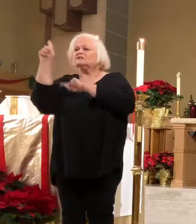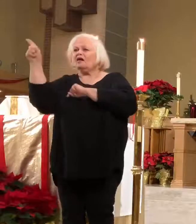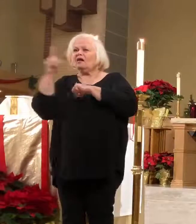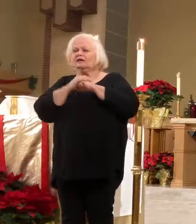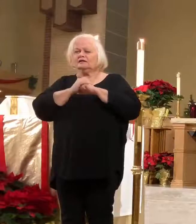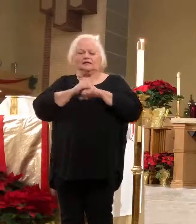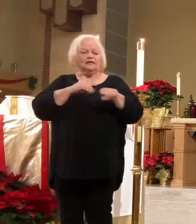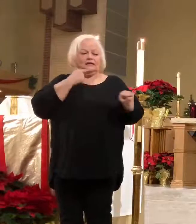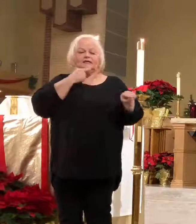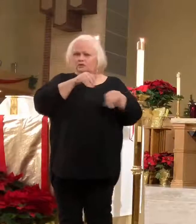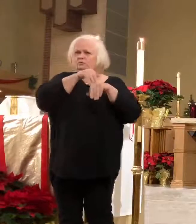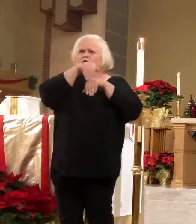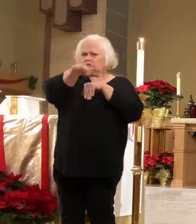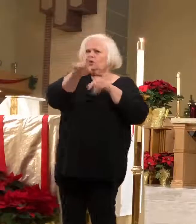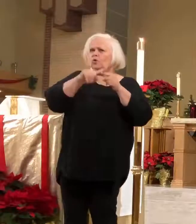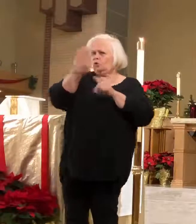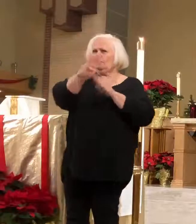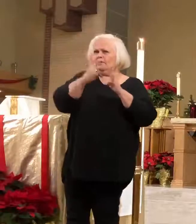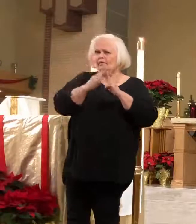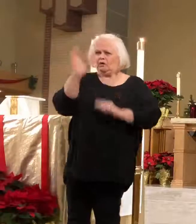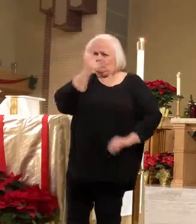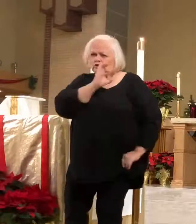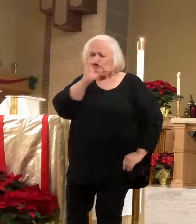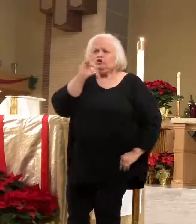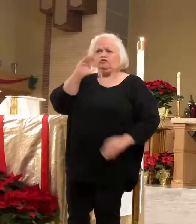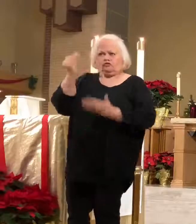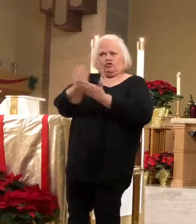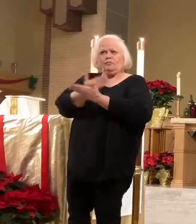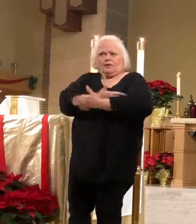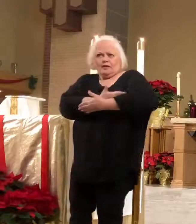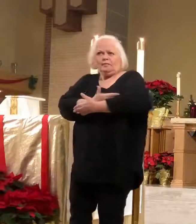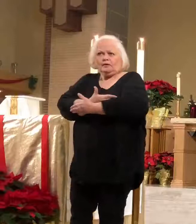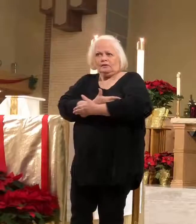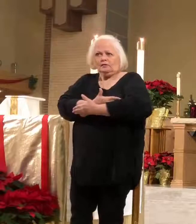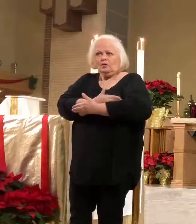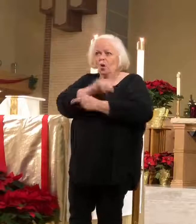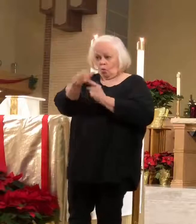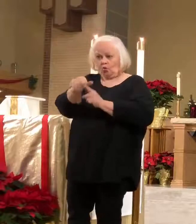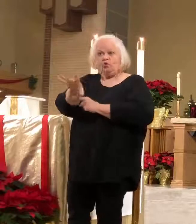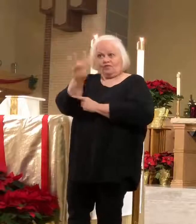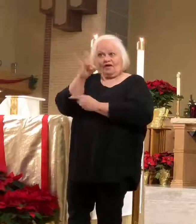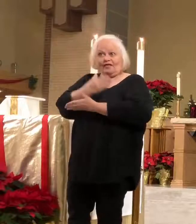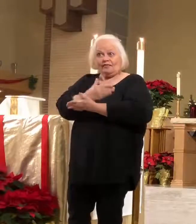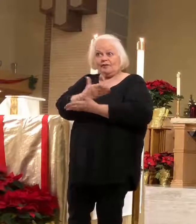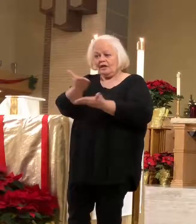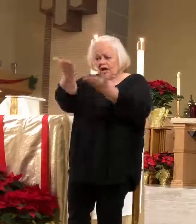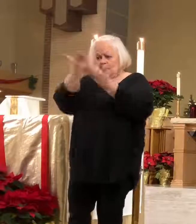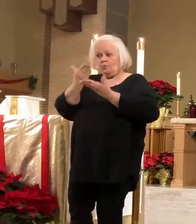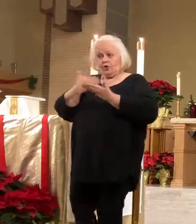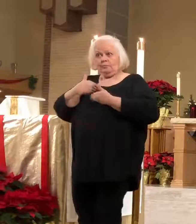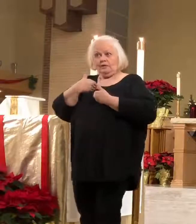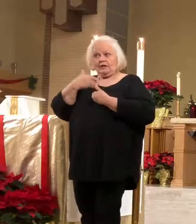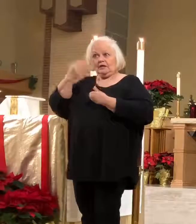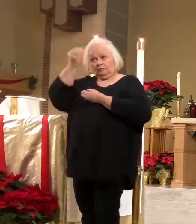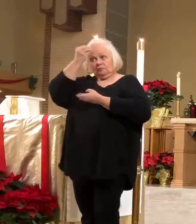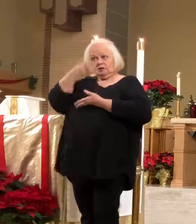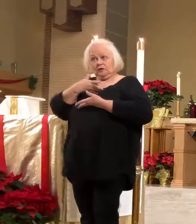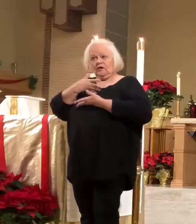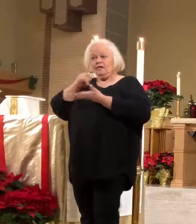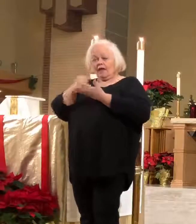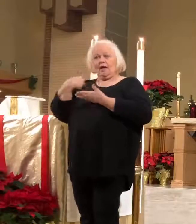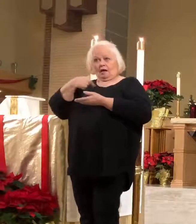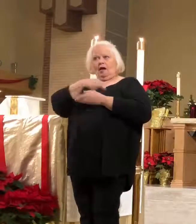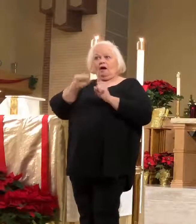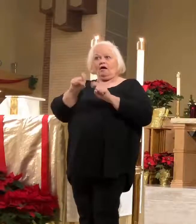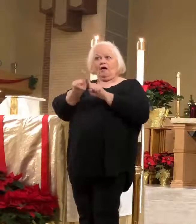them to Bethlehem and said, "Go and search diligently for the child. When you have found him, bring me word, that I too may